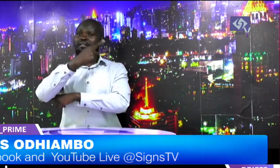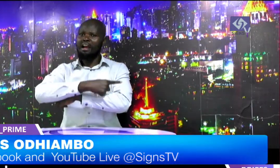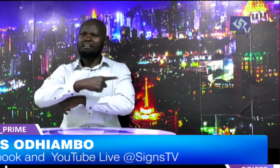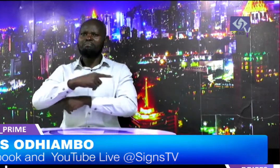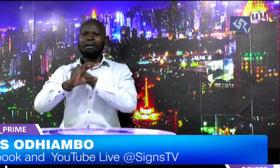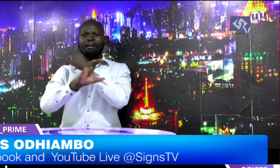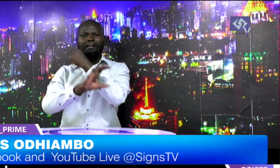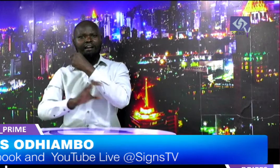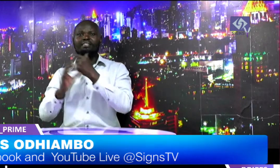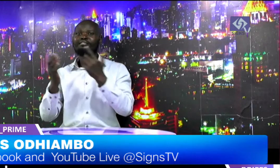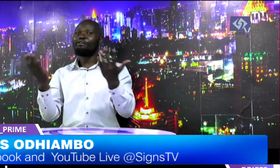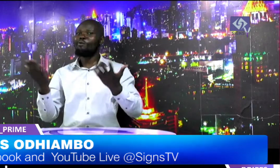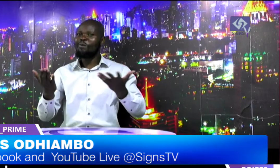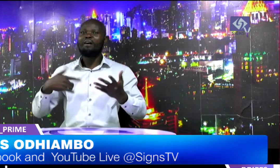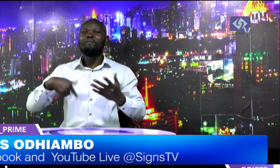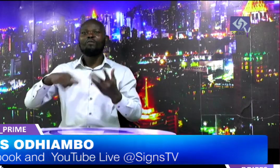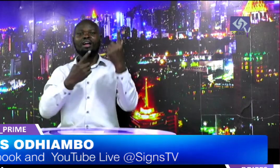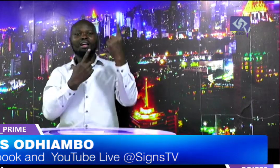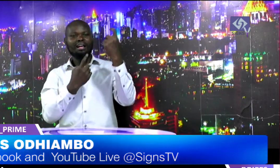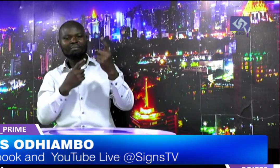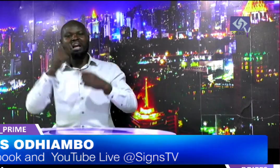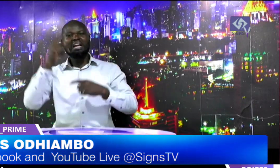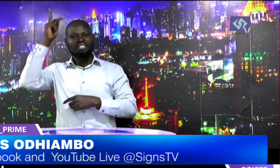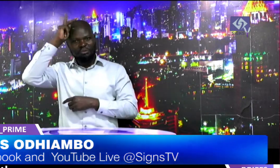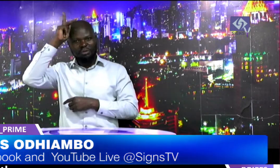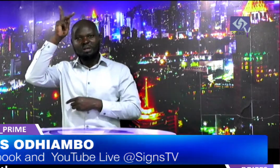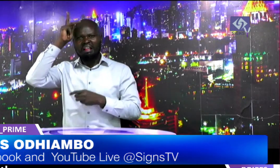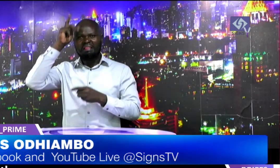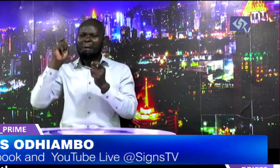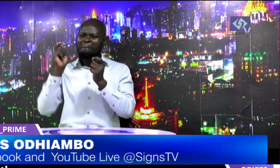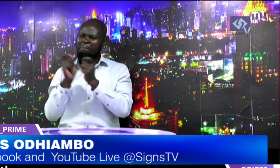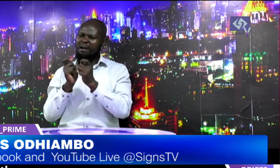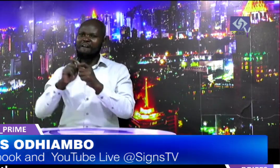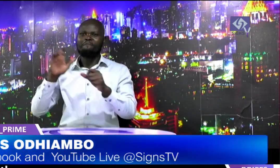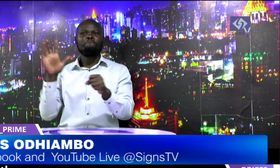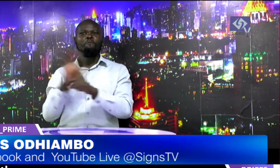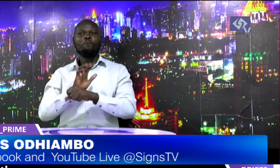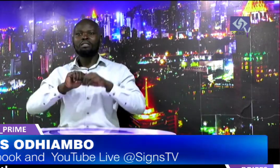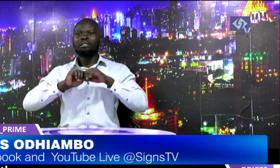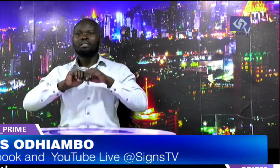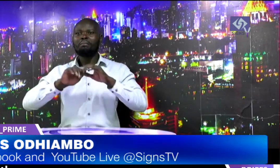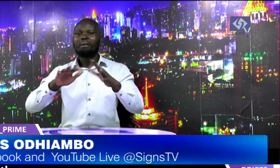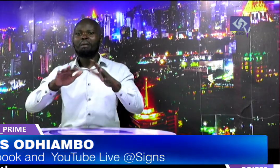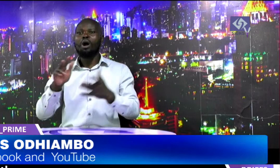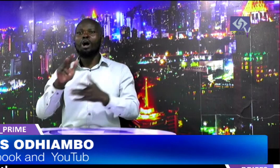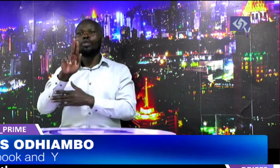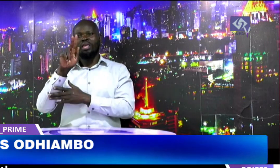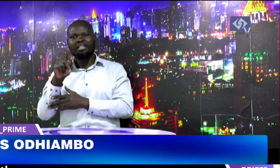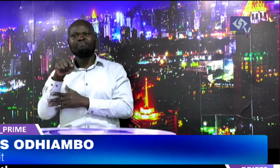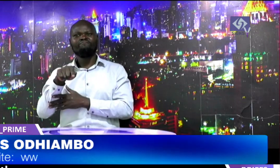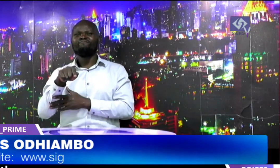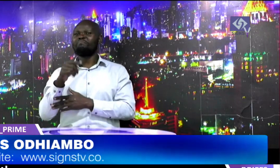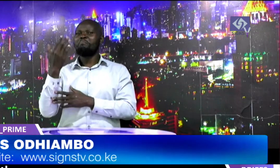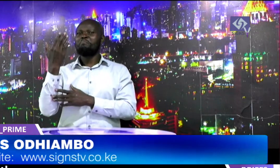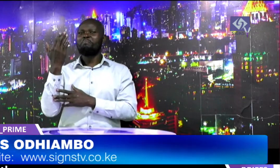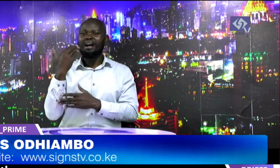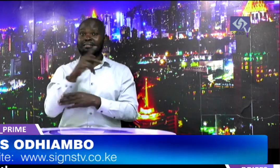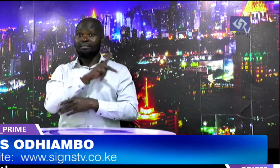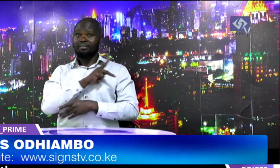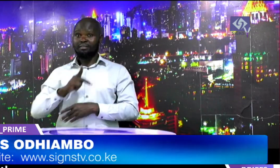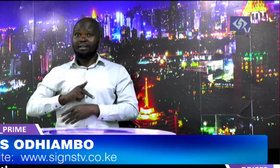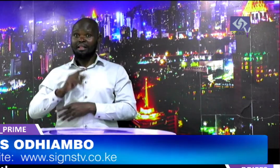King Charles III and Queen Camilla then planted ceremonial African fan pine trees at the State House Nairobi, the